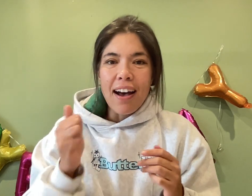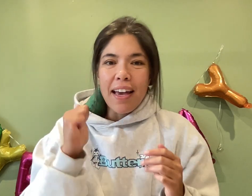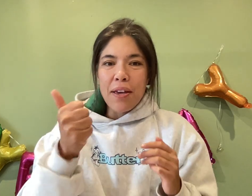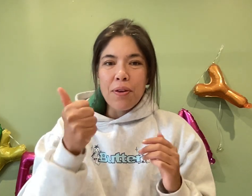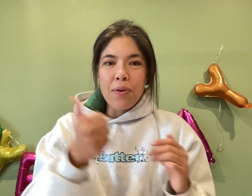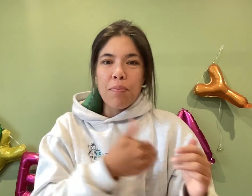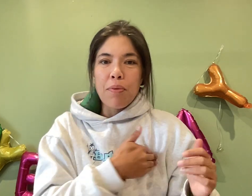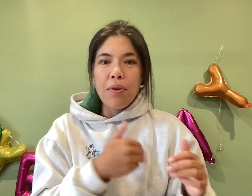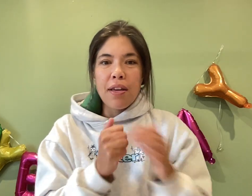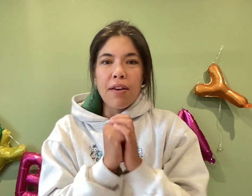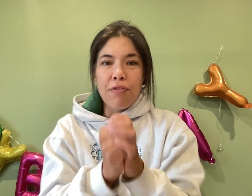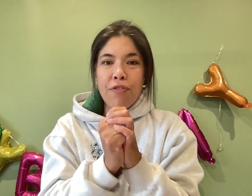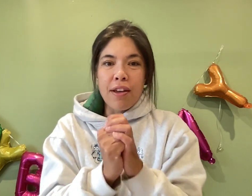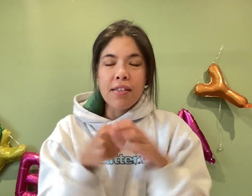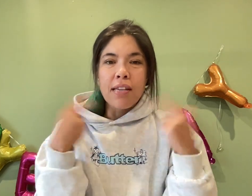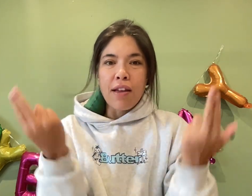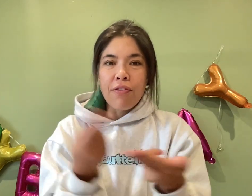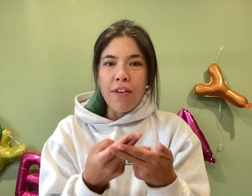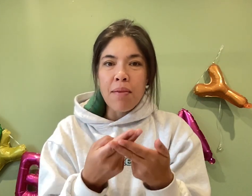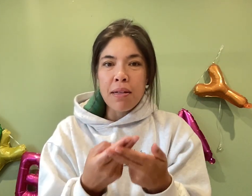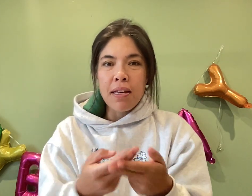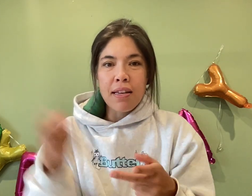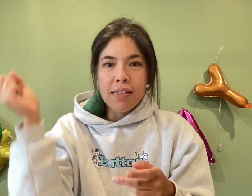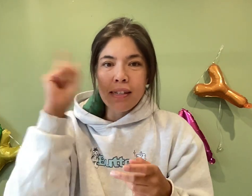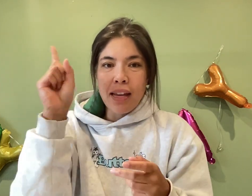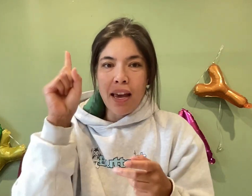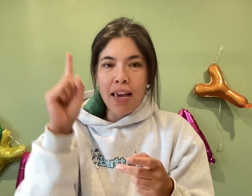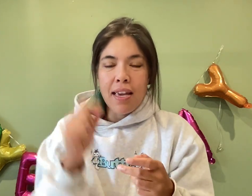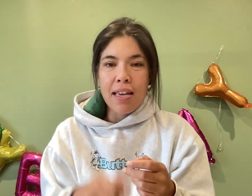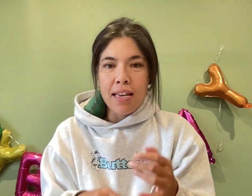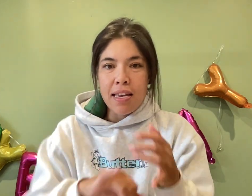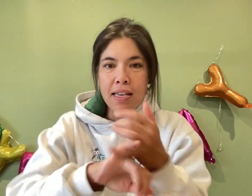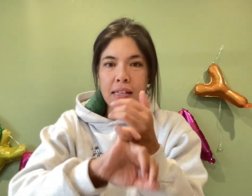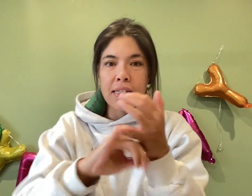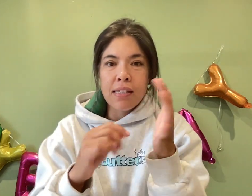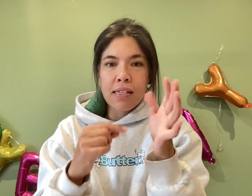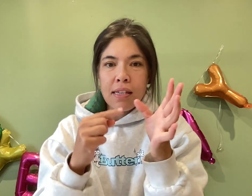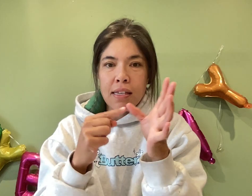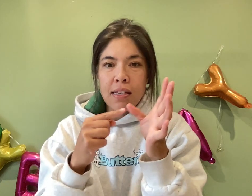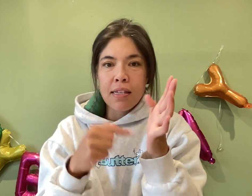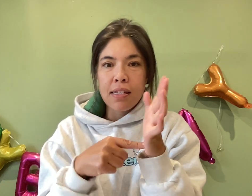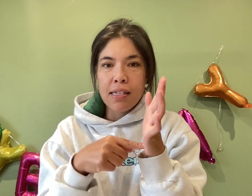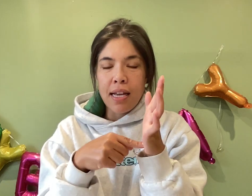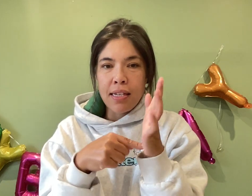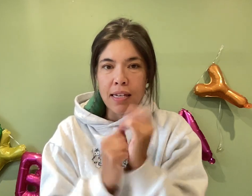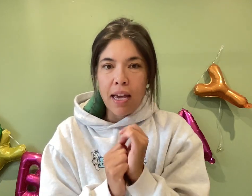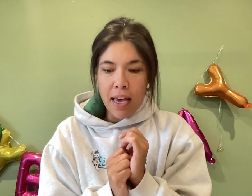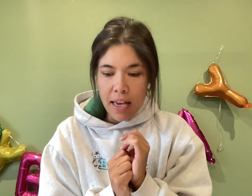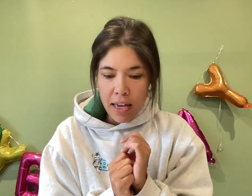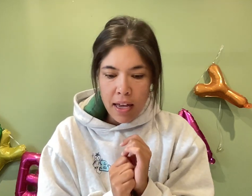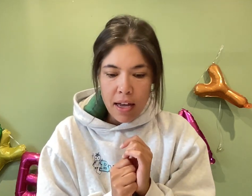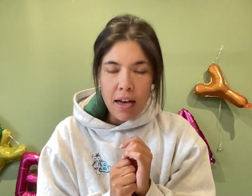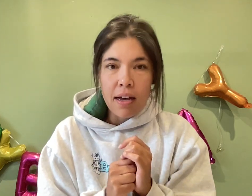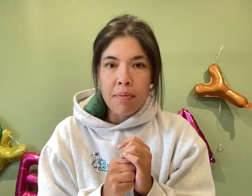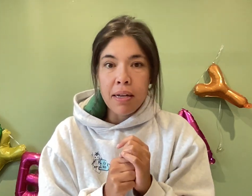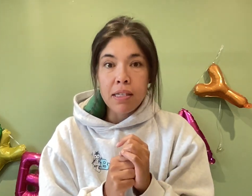Hi, good morning, friends and family. Today is Saturday, and it's